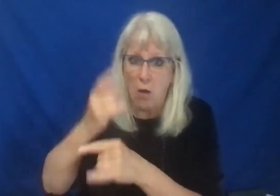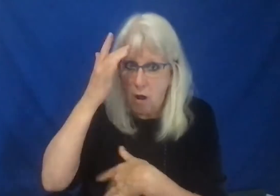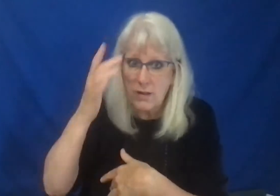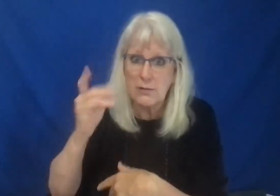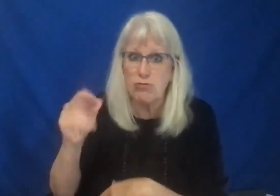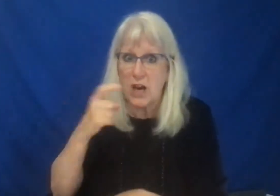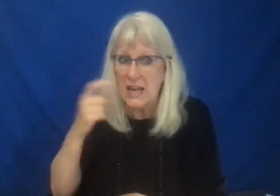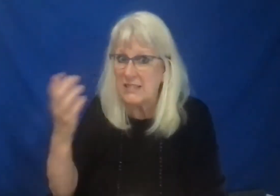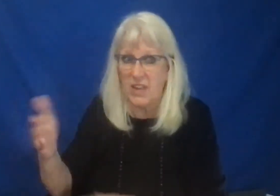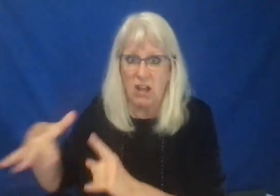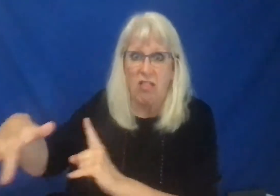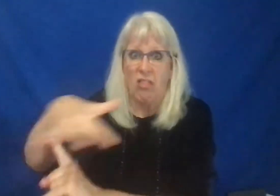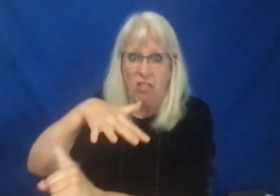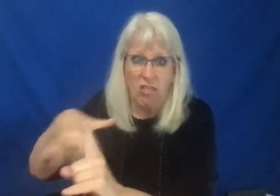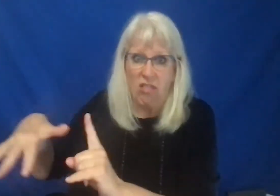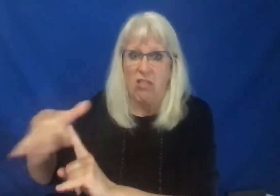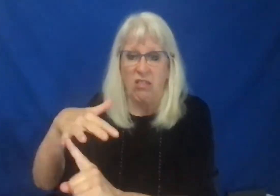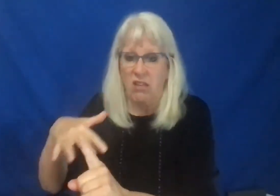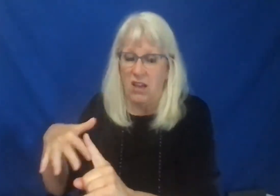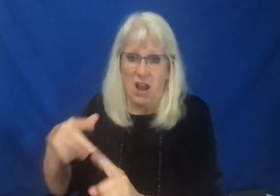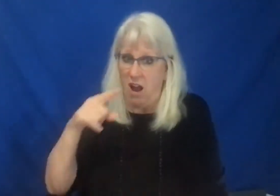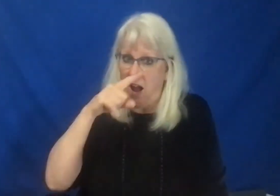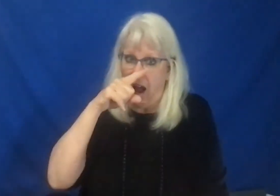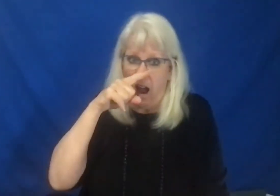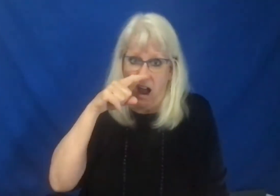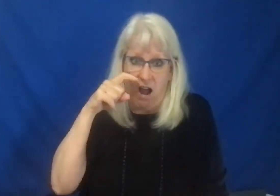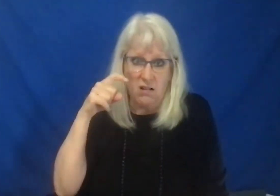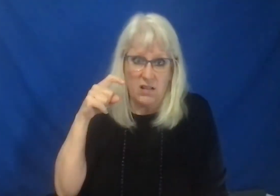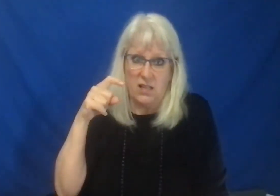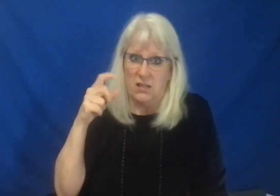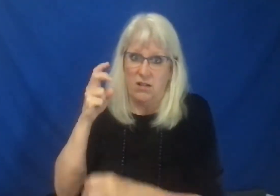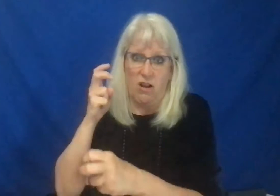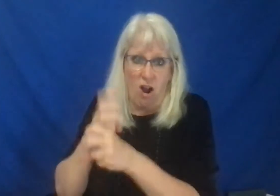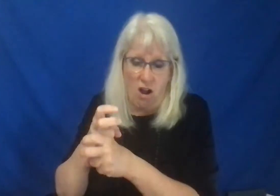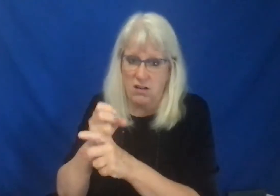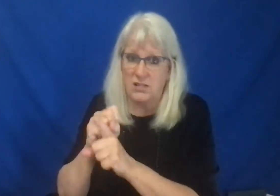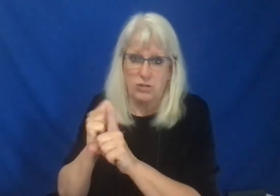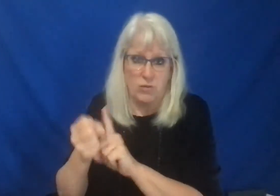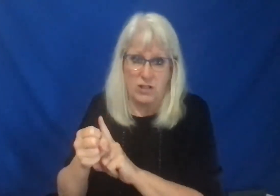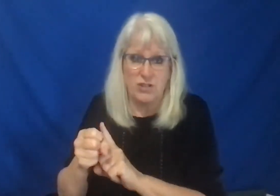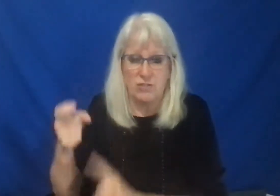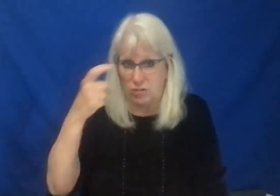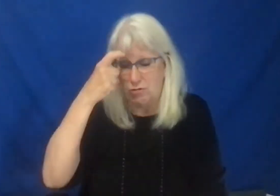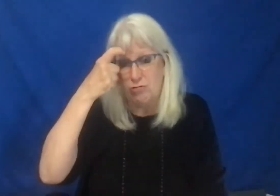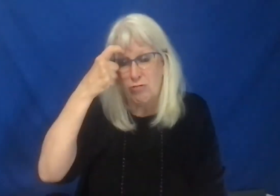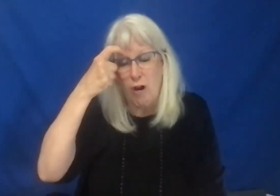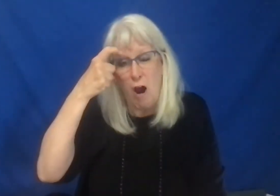it was just a very ugly, hard, traumatic childhood. And